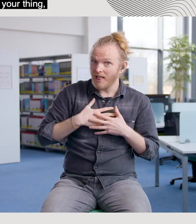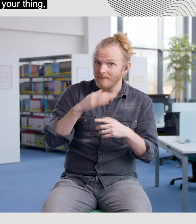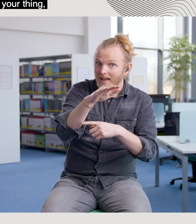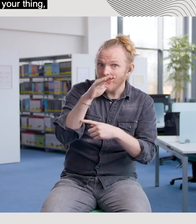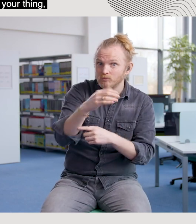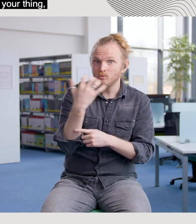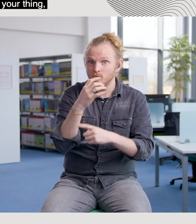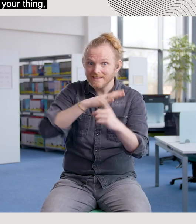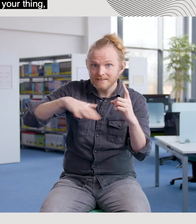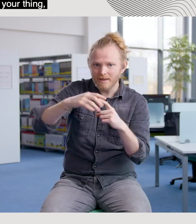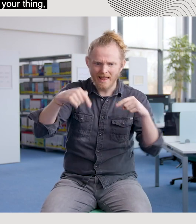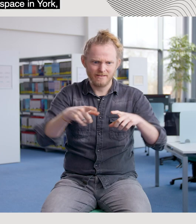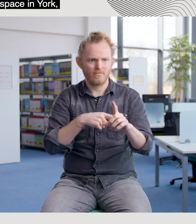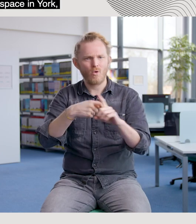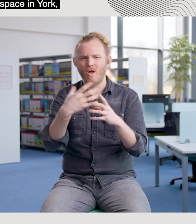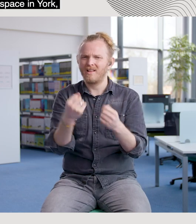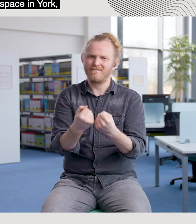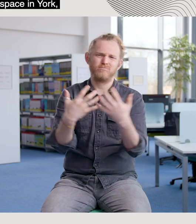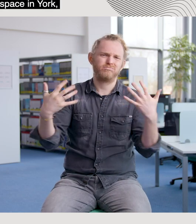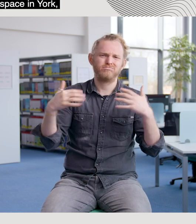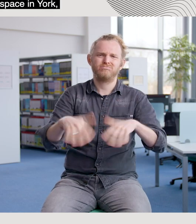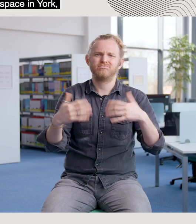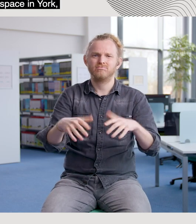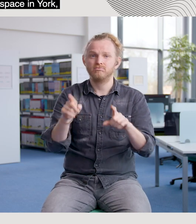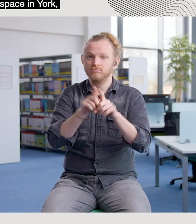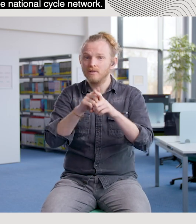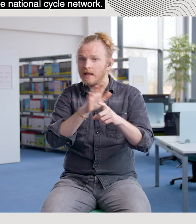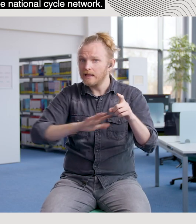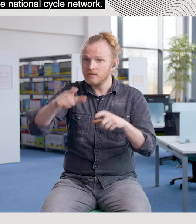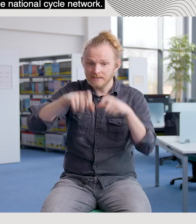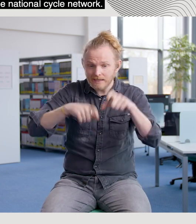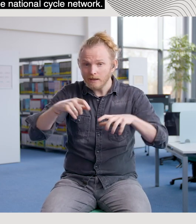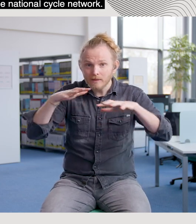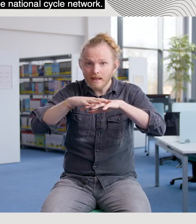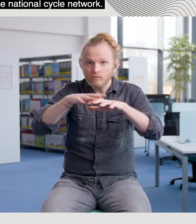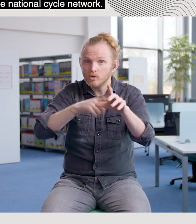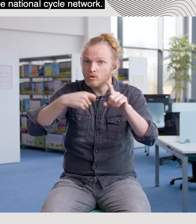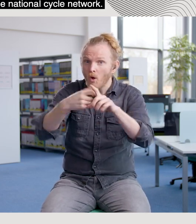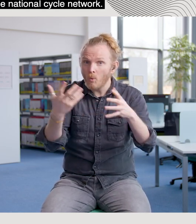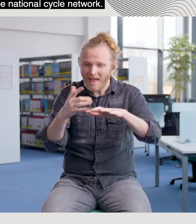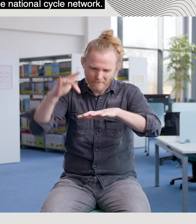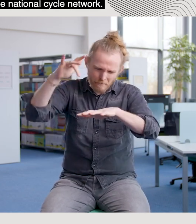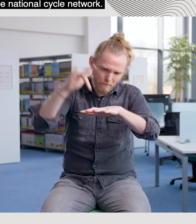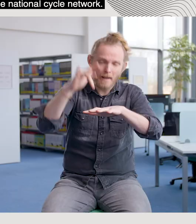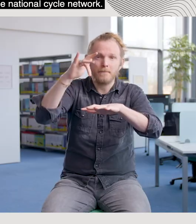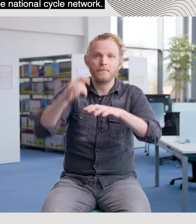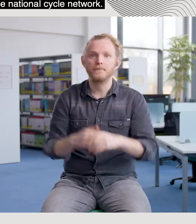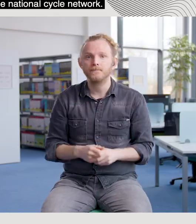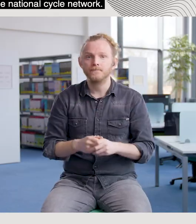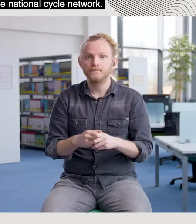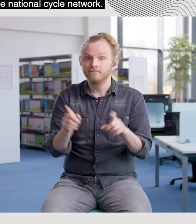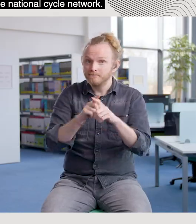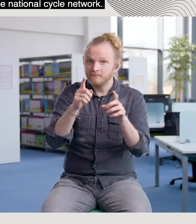If being outdoors is your thing, there's loads of green space in York, and we're right in the middle of the National Cycle Network.